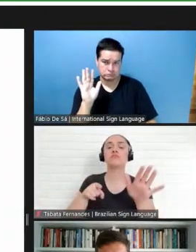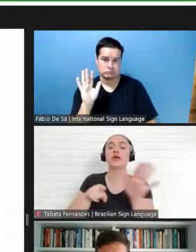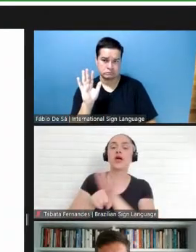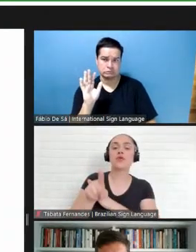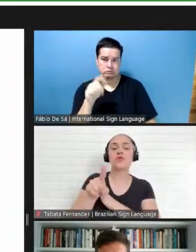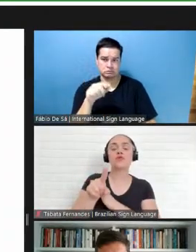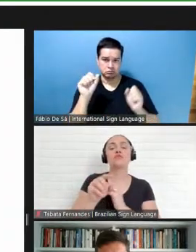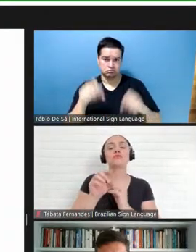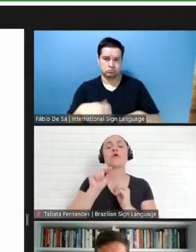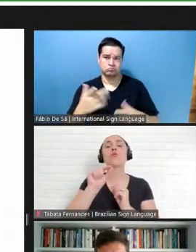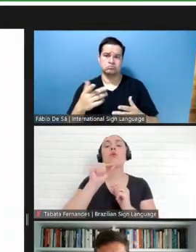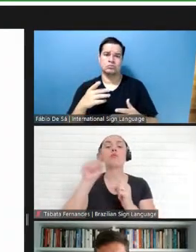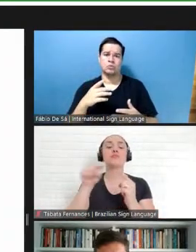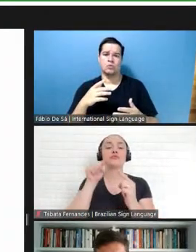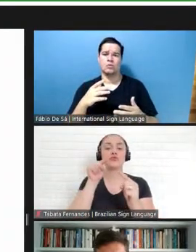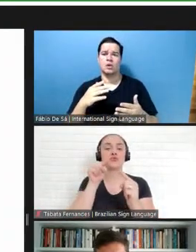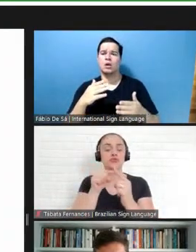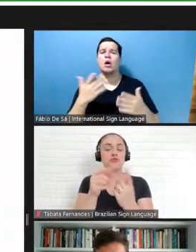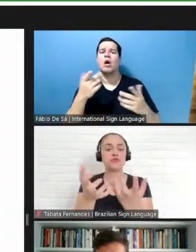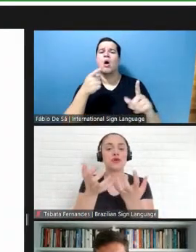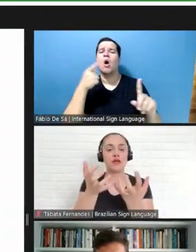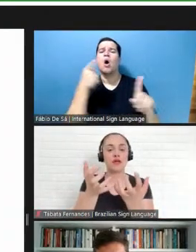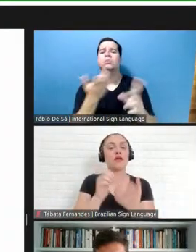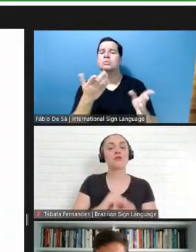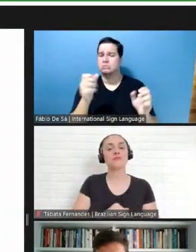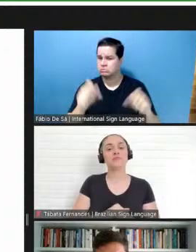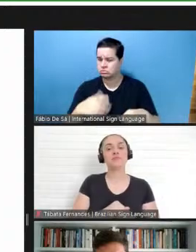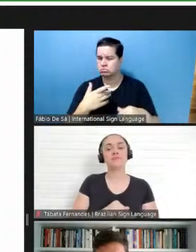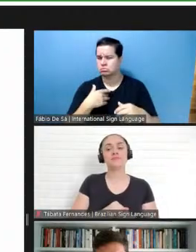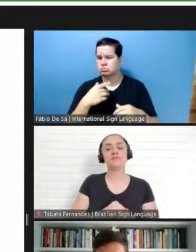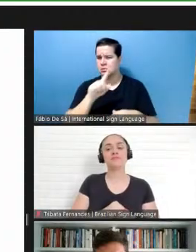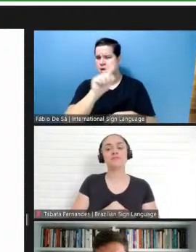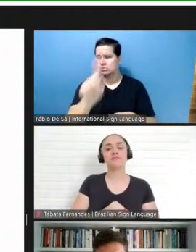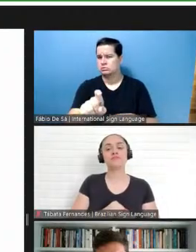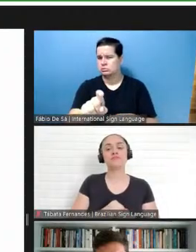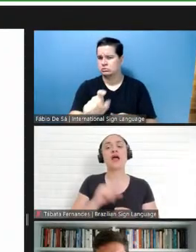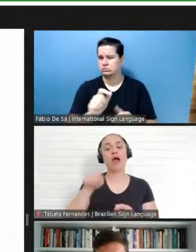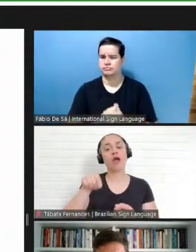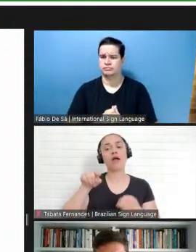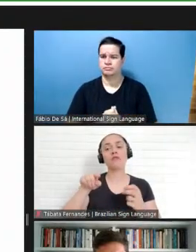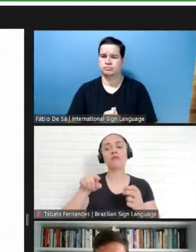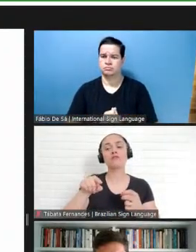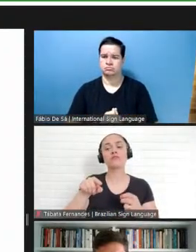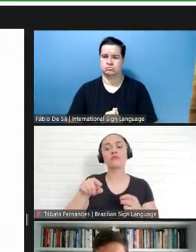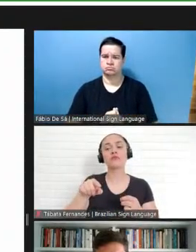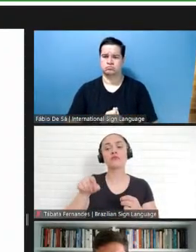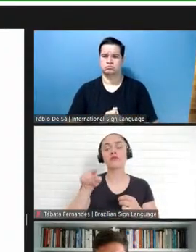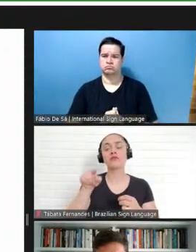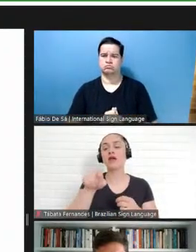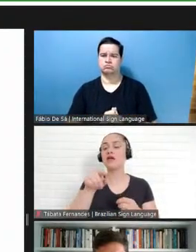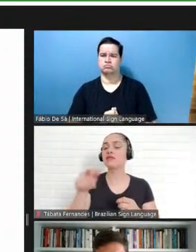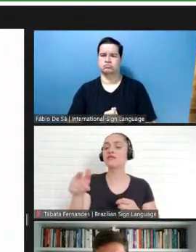in and to buy into is the task. They can't become interested in the goal.